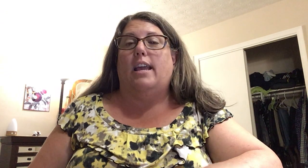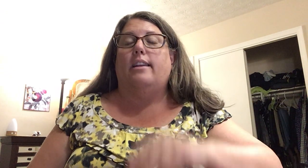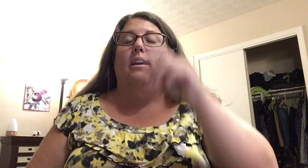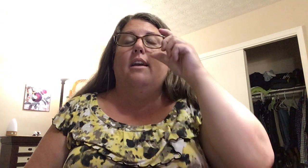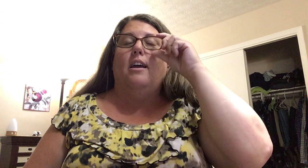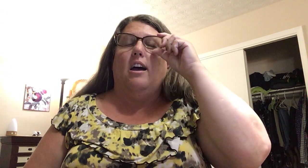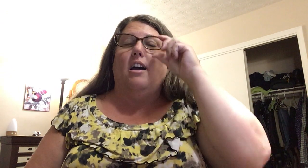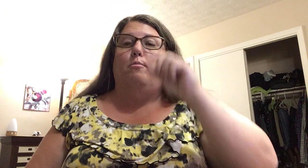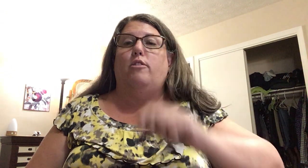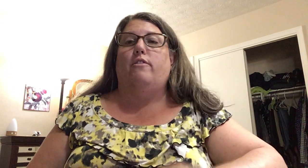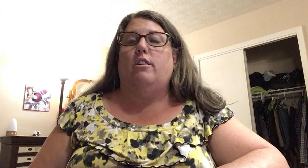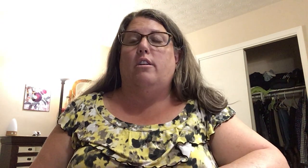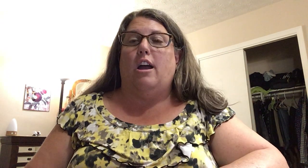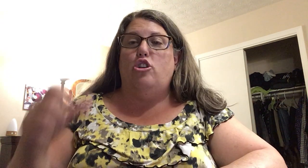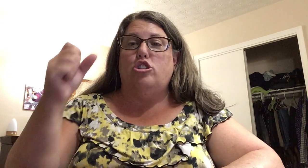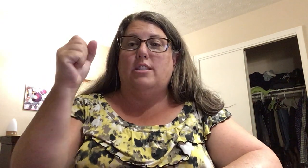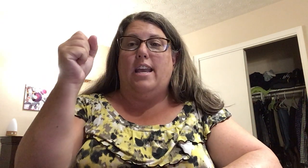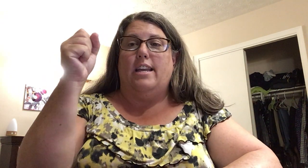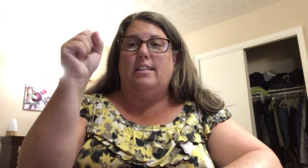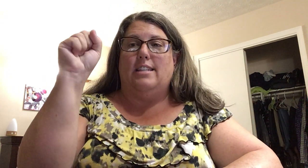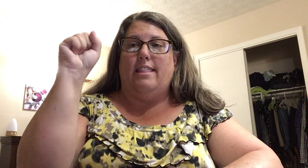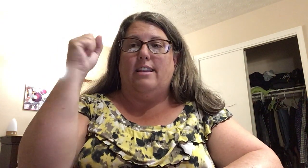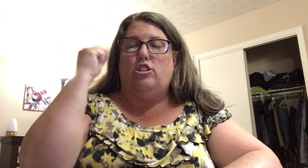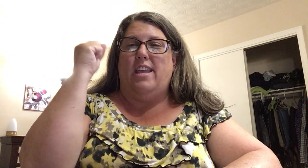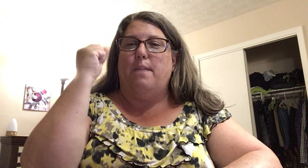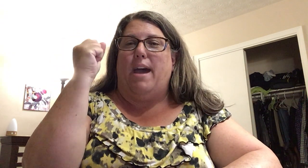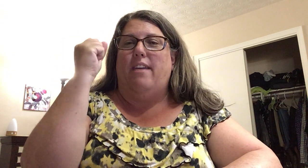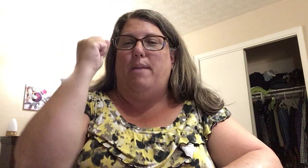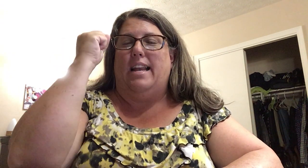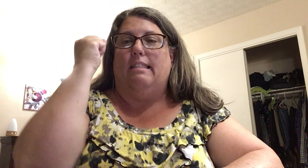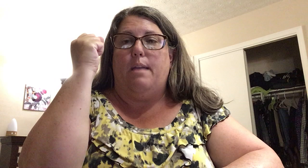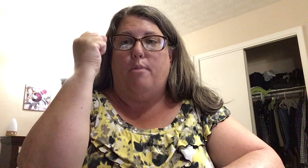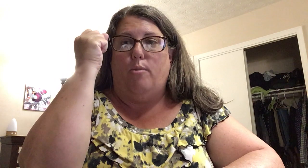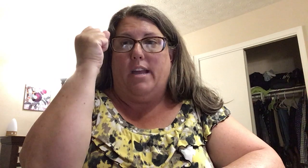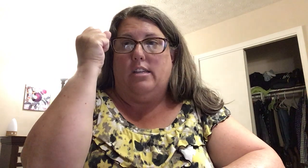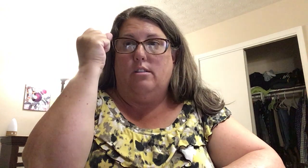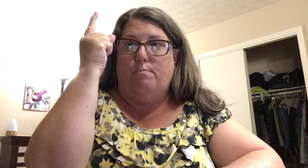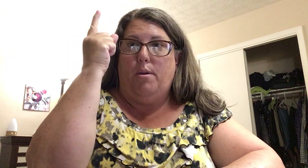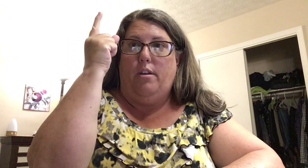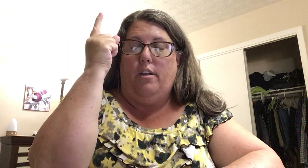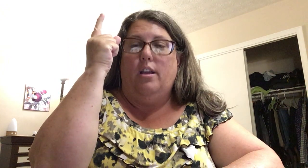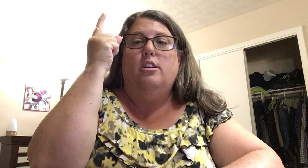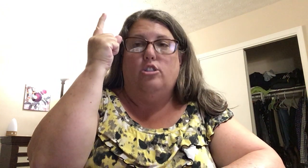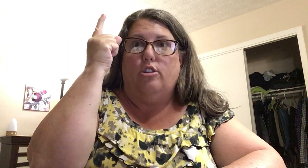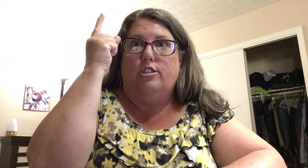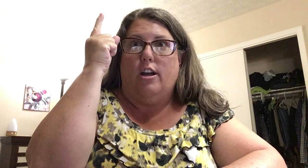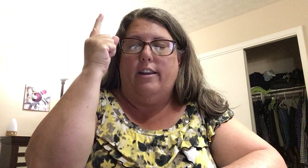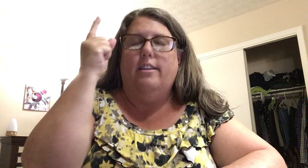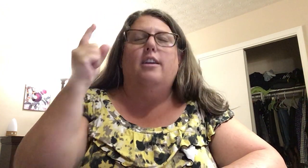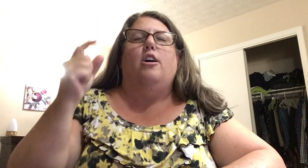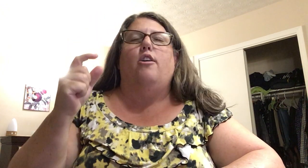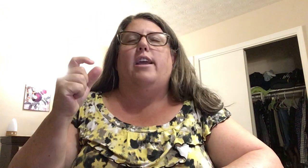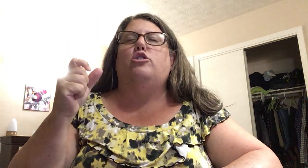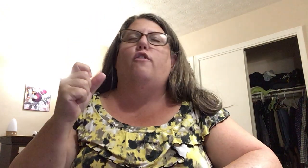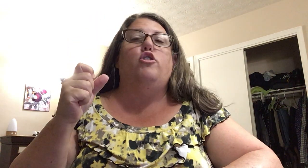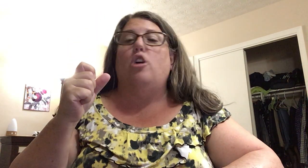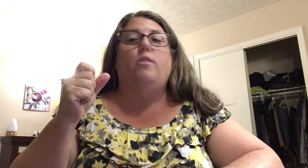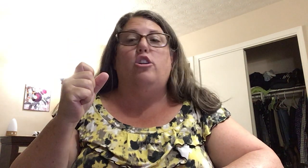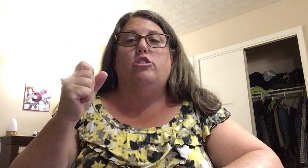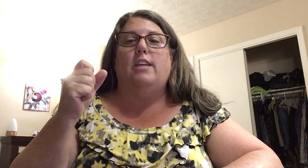understand. The understand is like this. Think about it being a light bulb that spring turns on. All right, so if you don't understand,